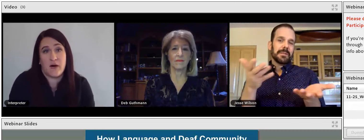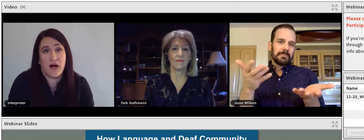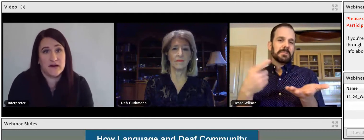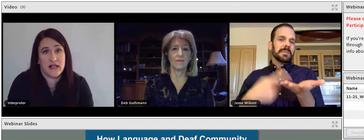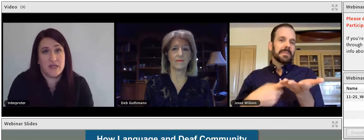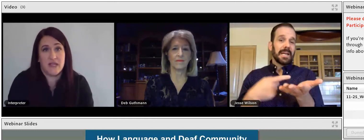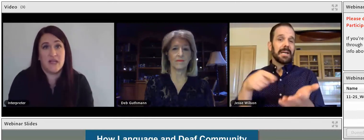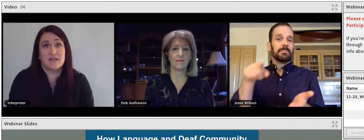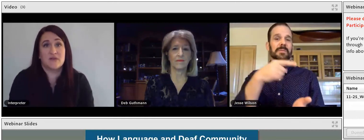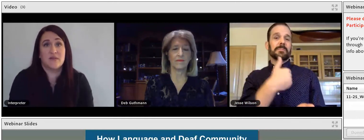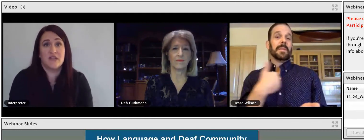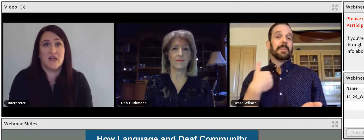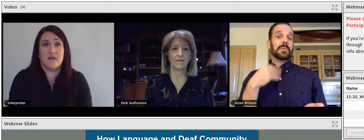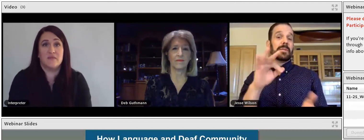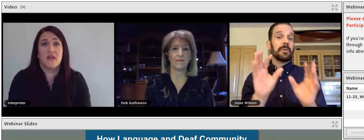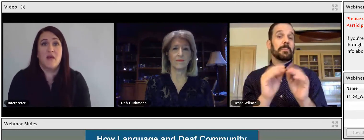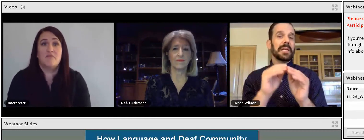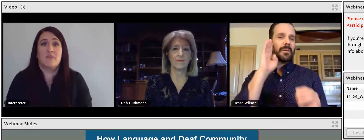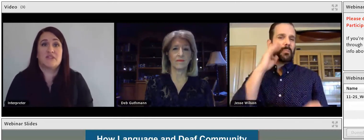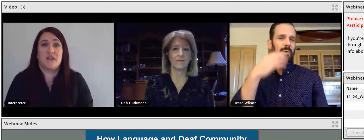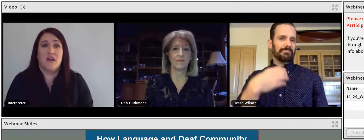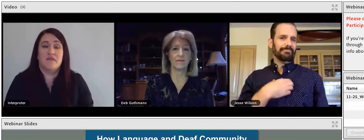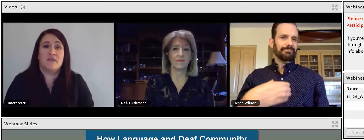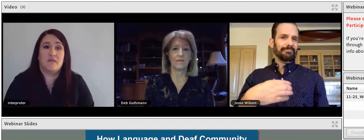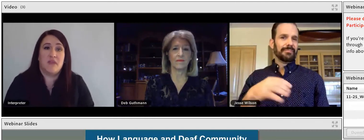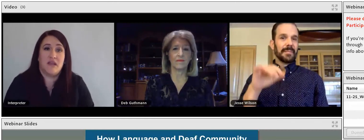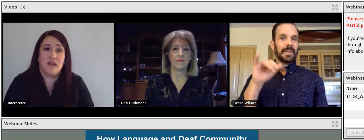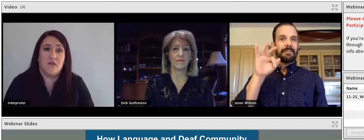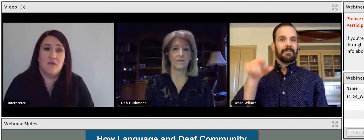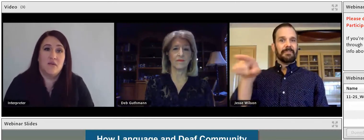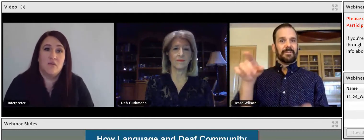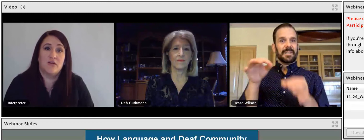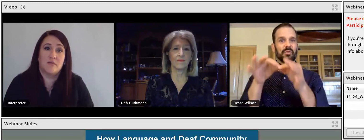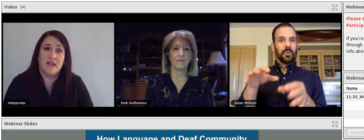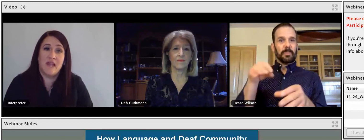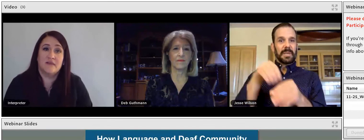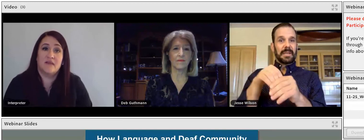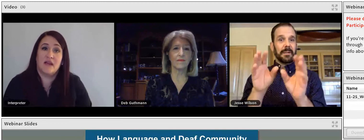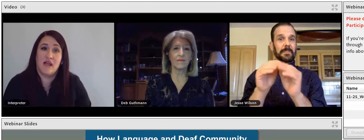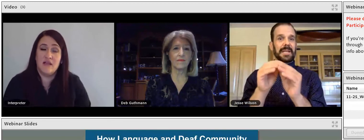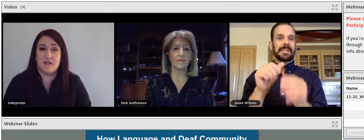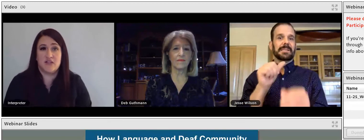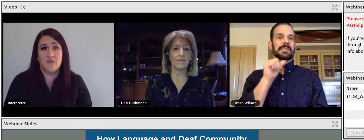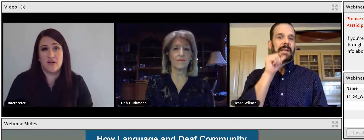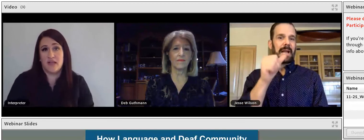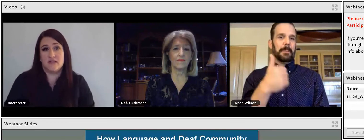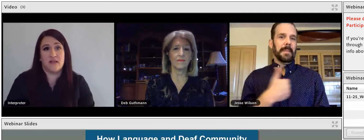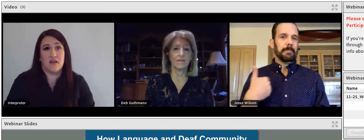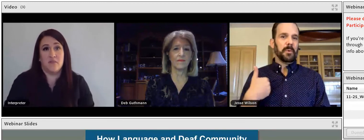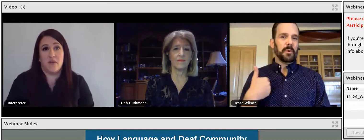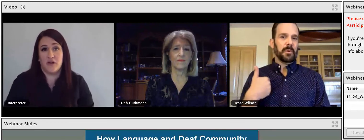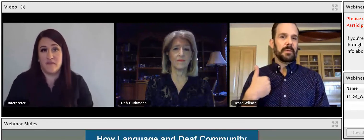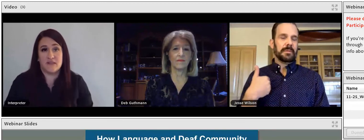they don't usually allow outsiders in, and so sometimes members of the meeting will complain that, hey, the interpreter is not a